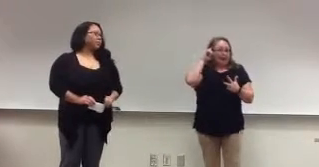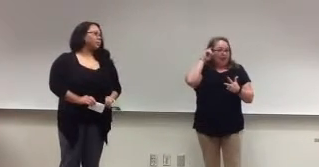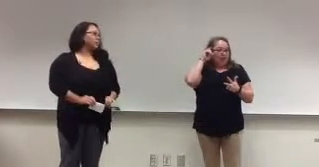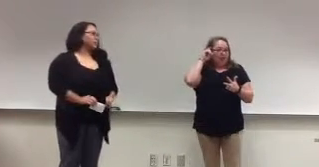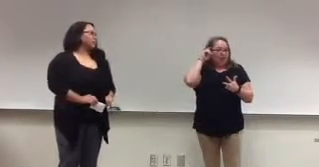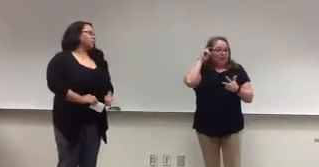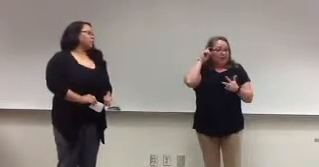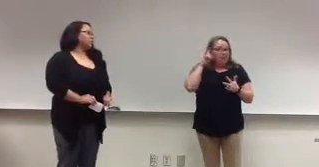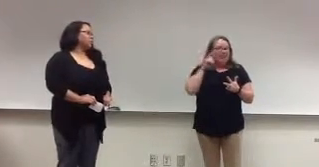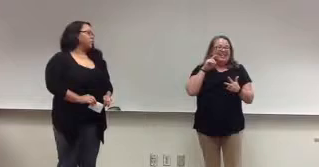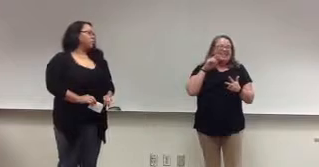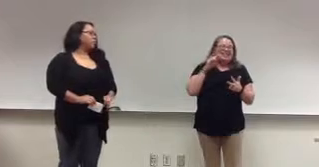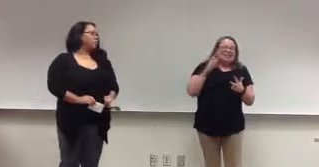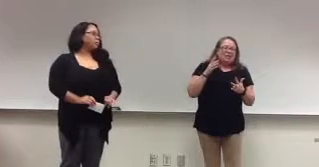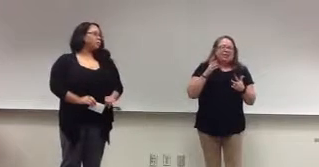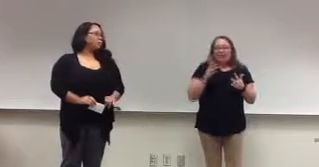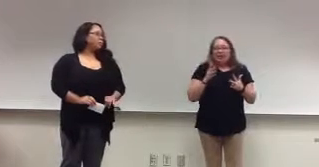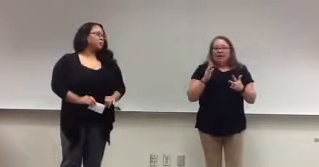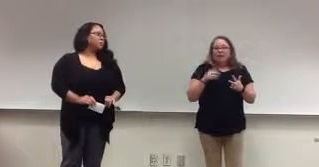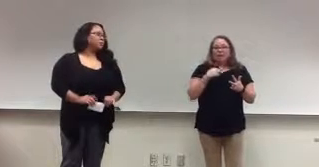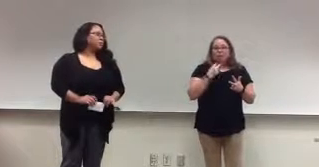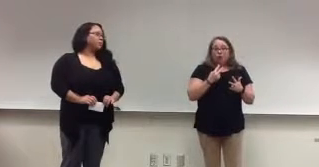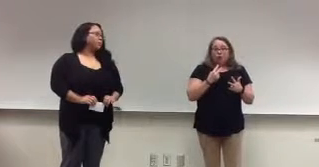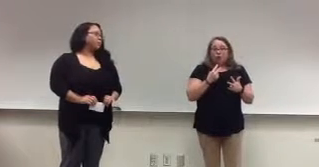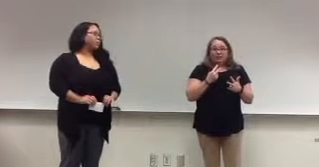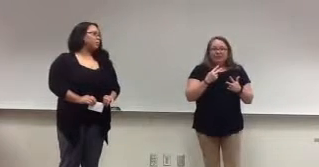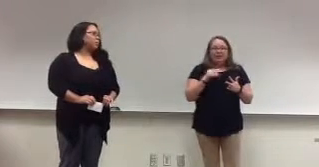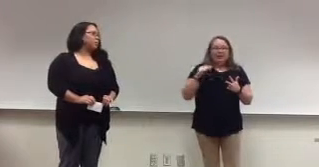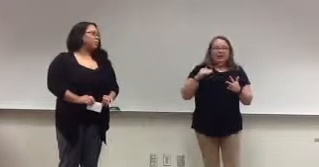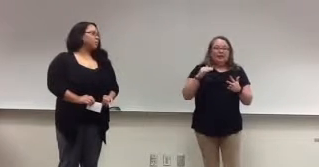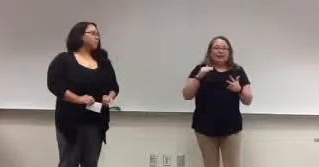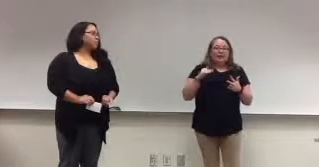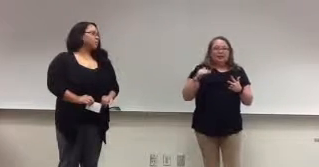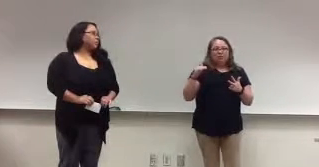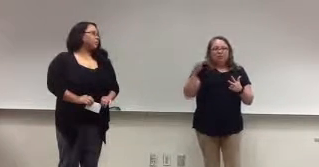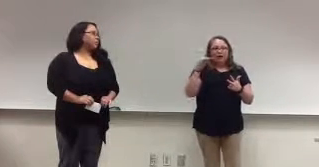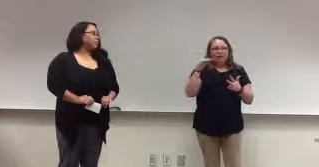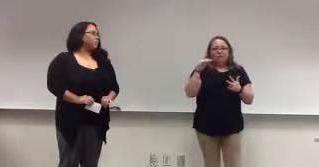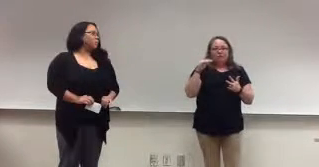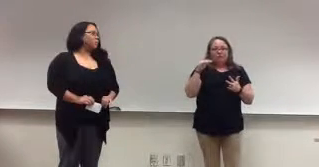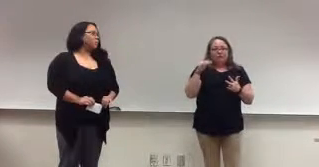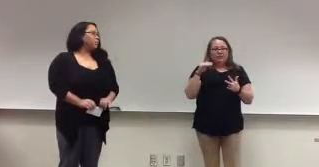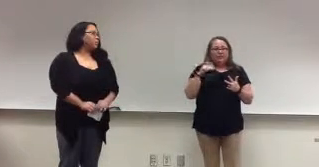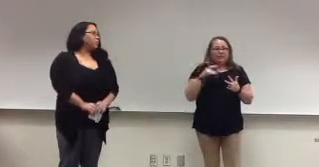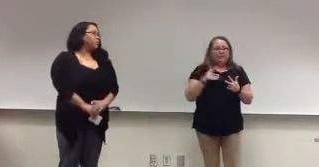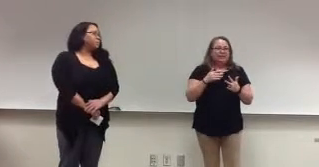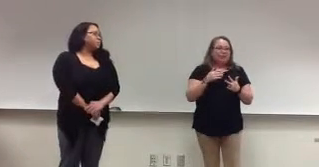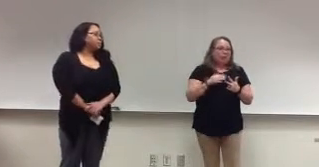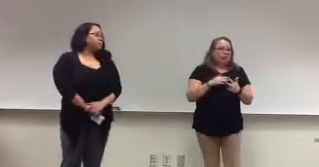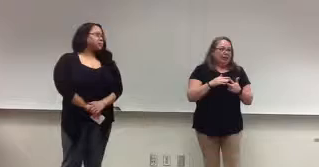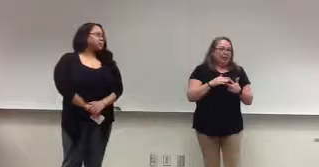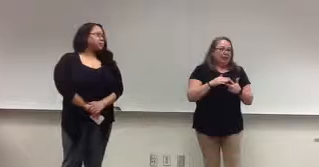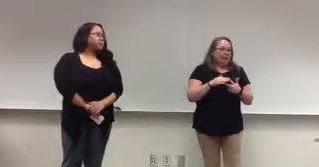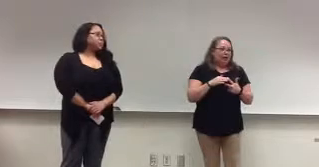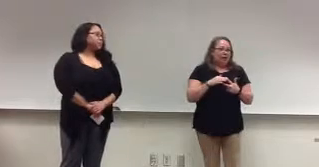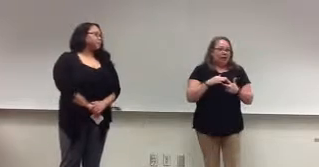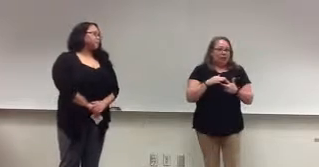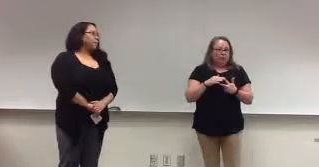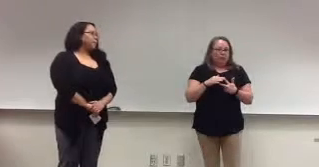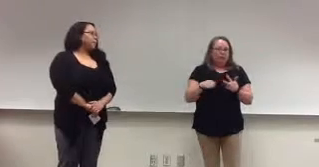have amplification, they might not hear voices. They hear a little bit higher frequencies, let's say a car passing by and honking a horn.